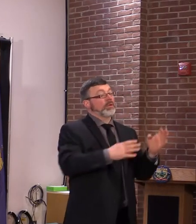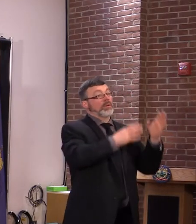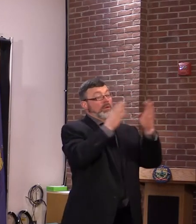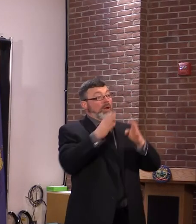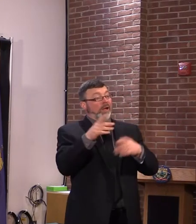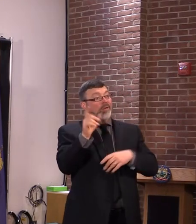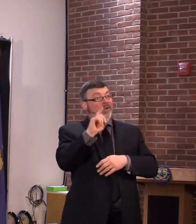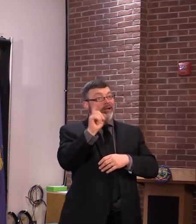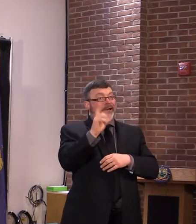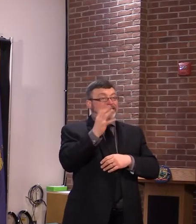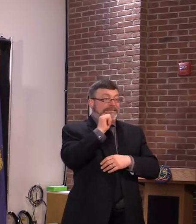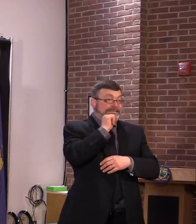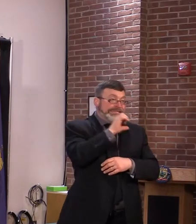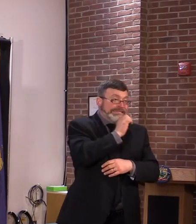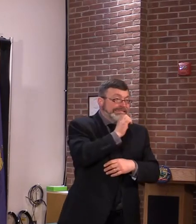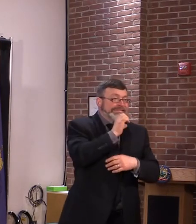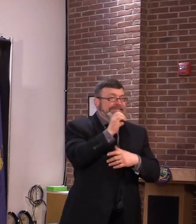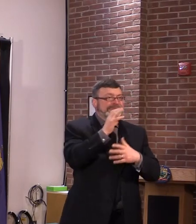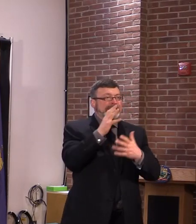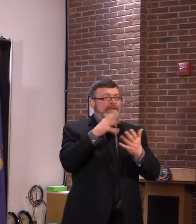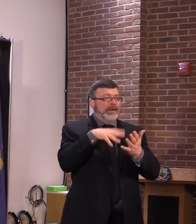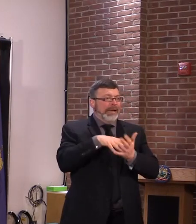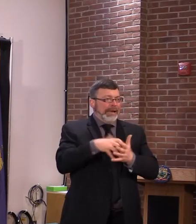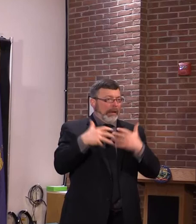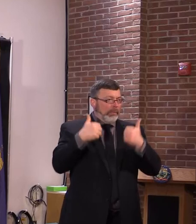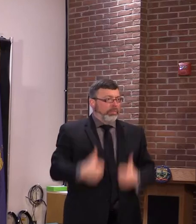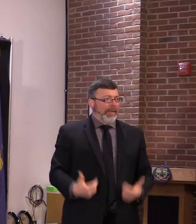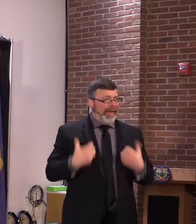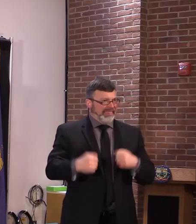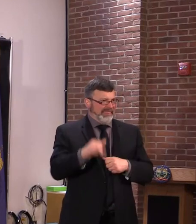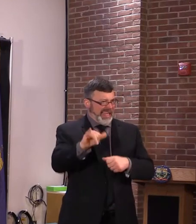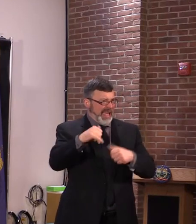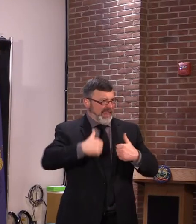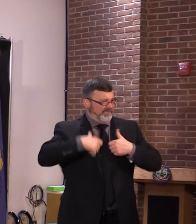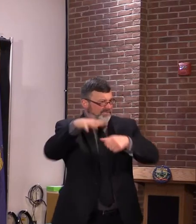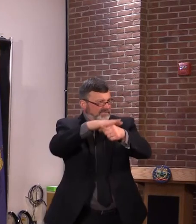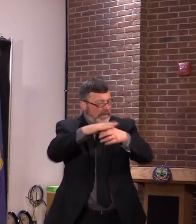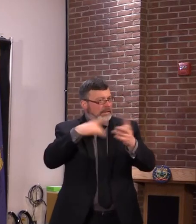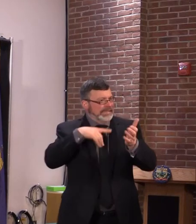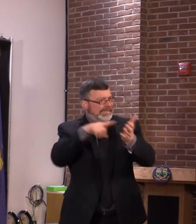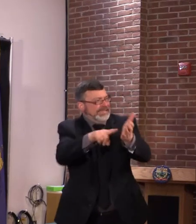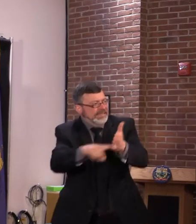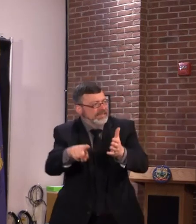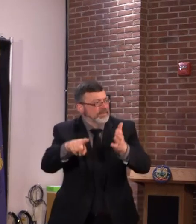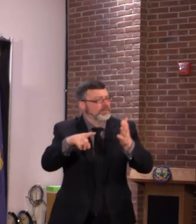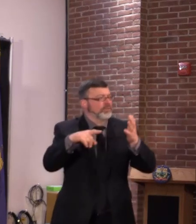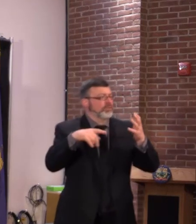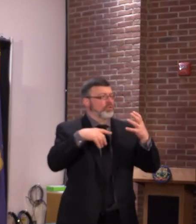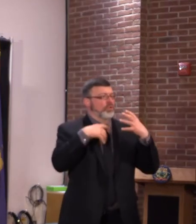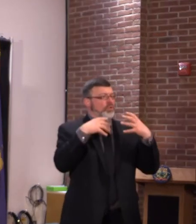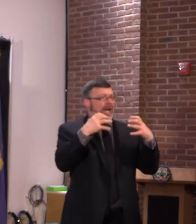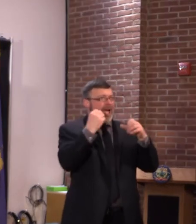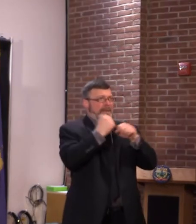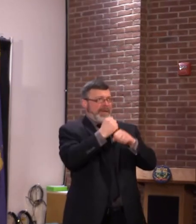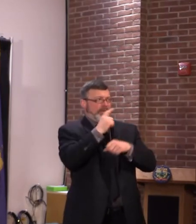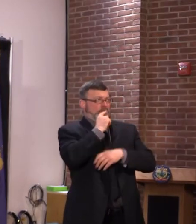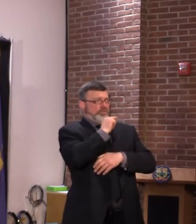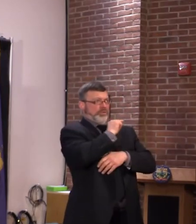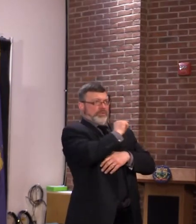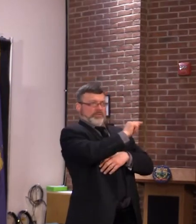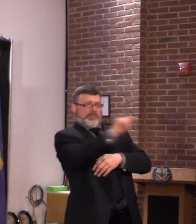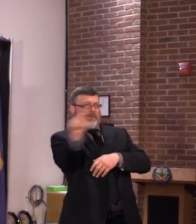index that's higher. So we'll be participating in that to try to ensure there are more Vermont communities in that